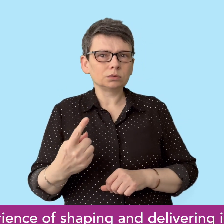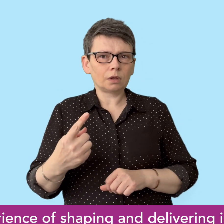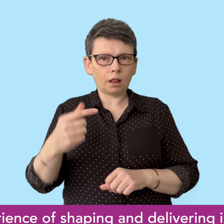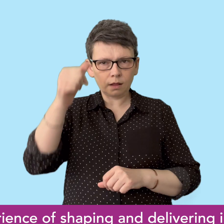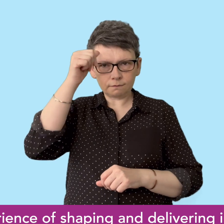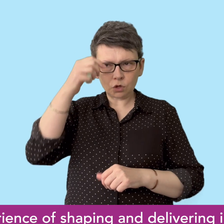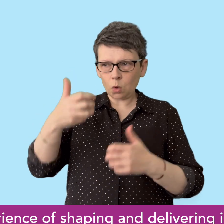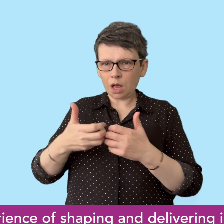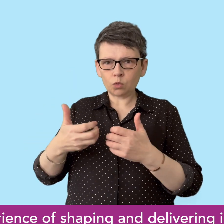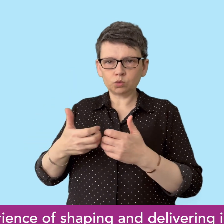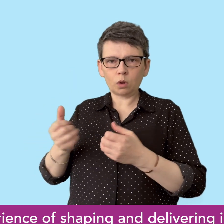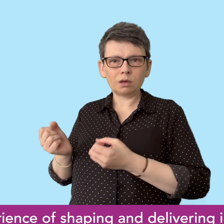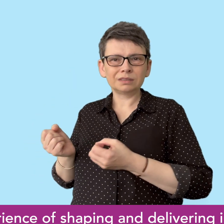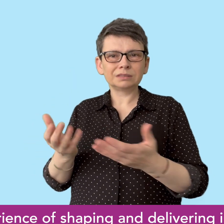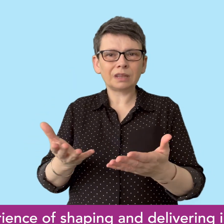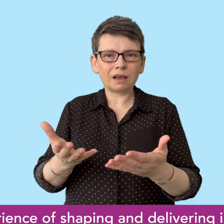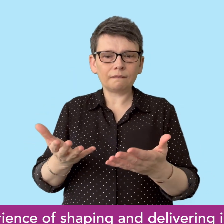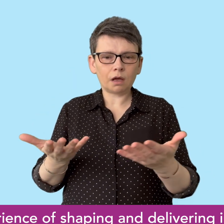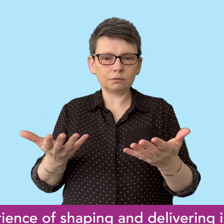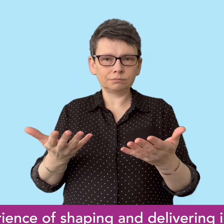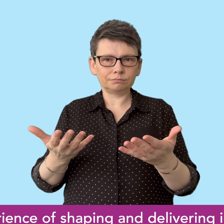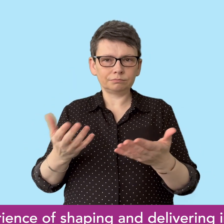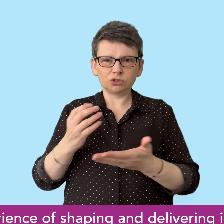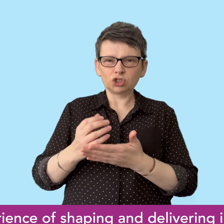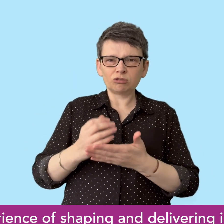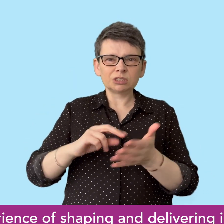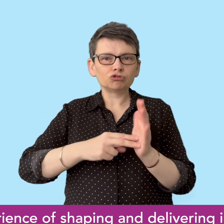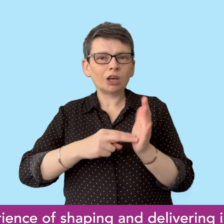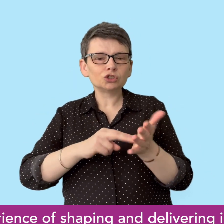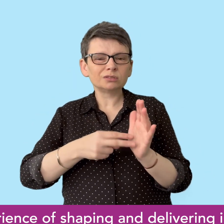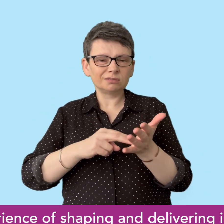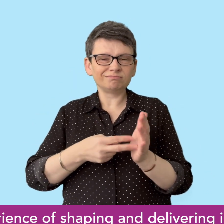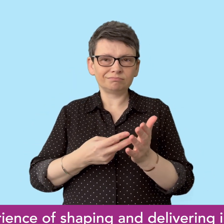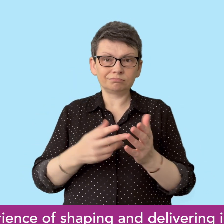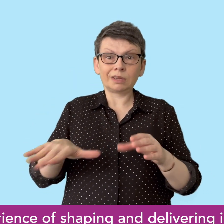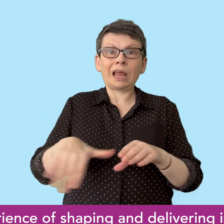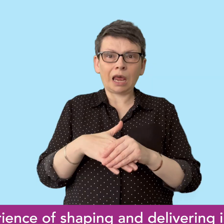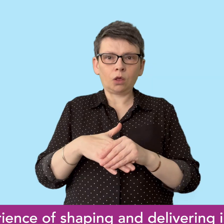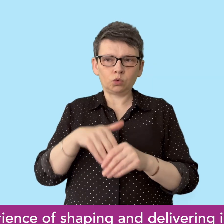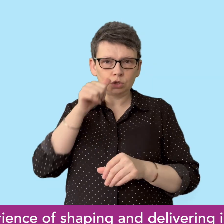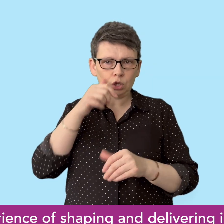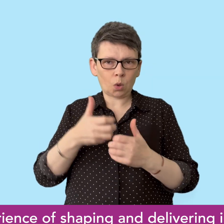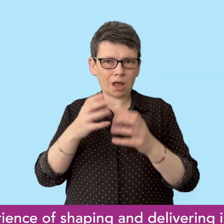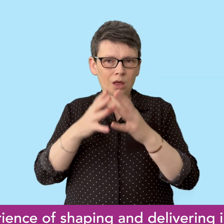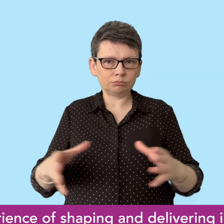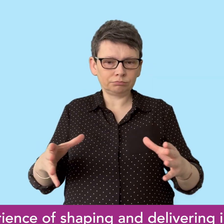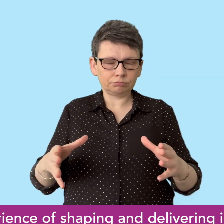Experience of shaping and delivering innovative organizational strategy, growth, and change.